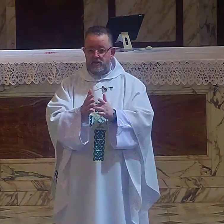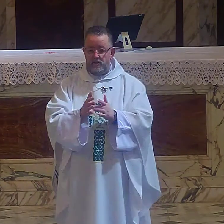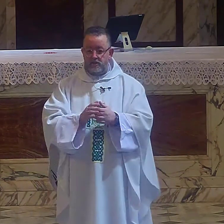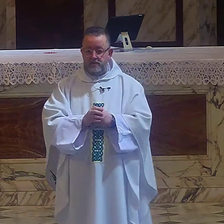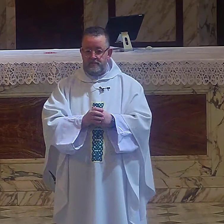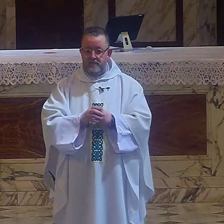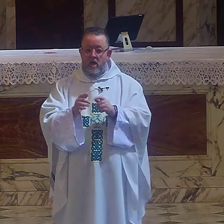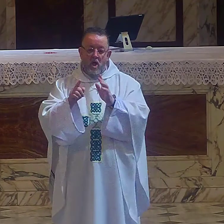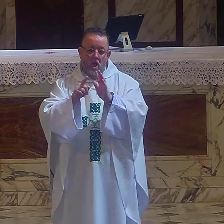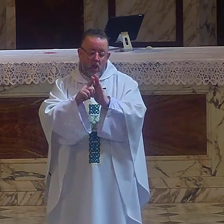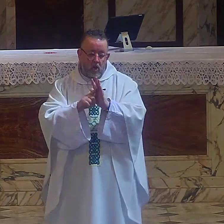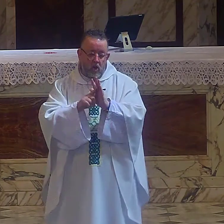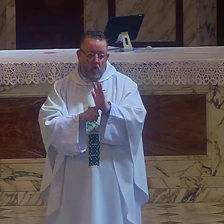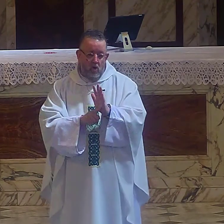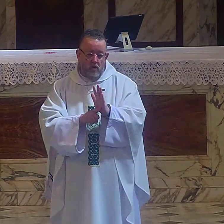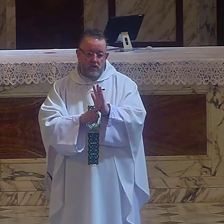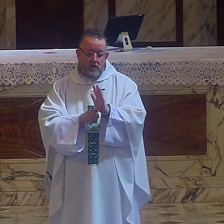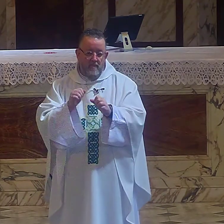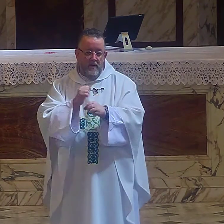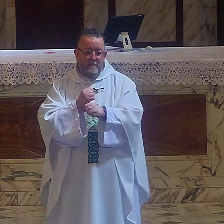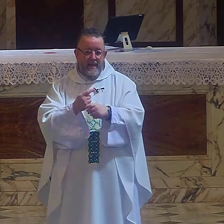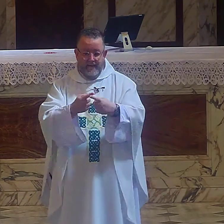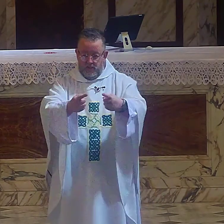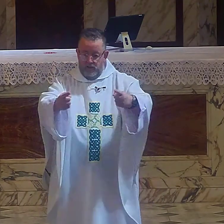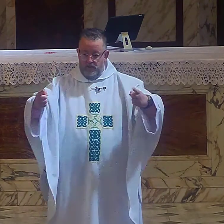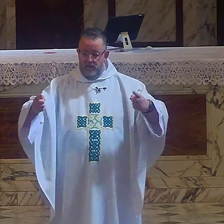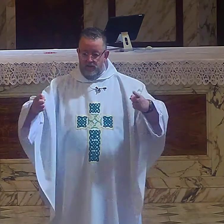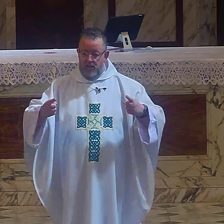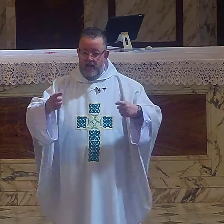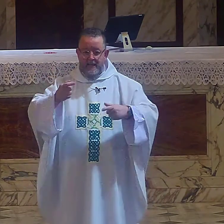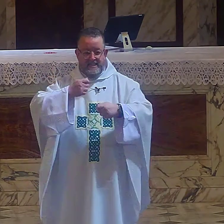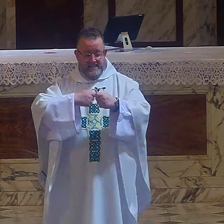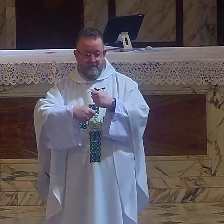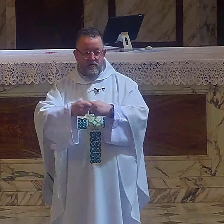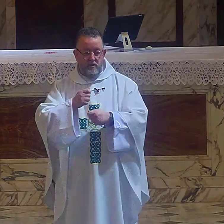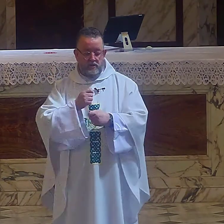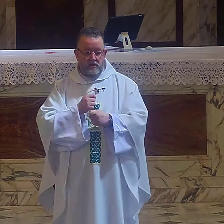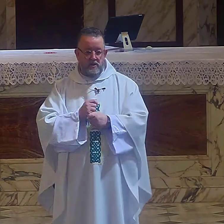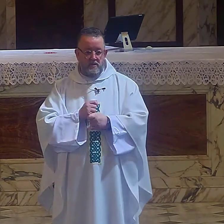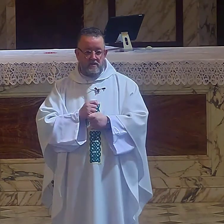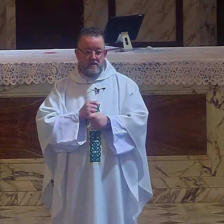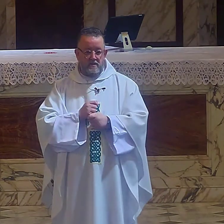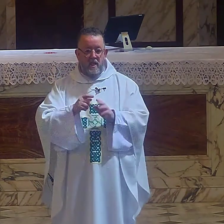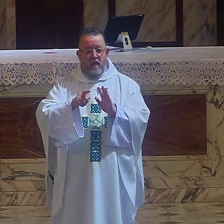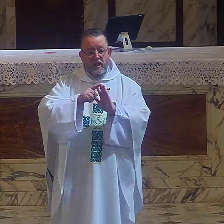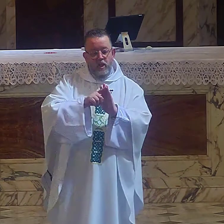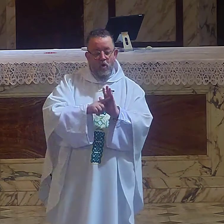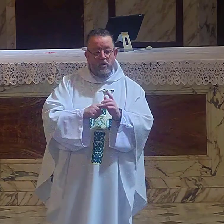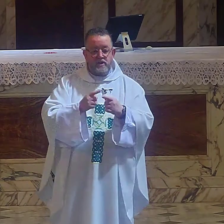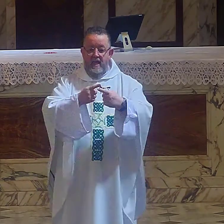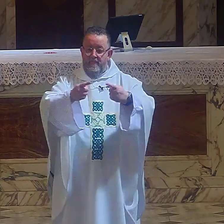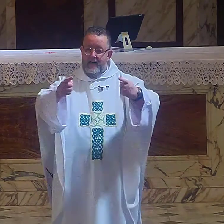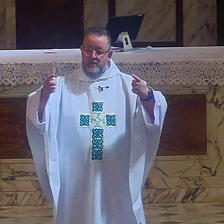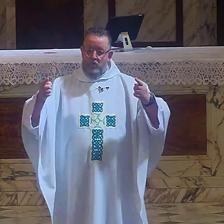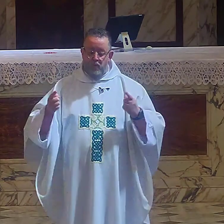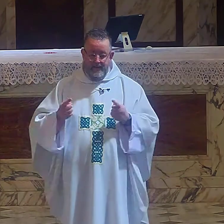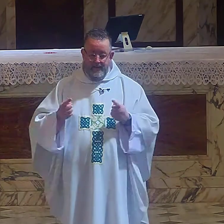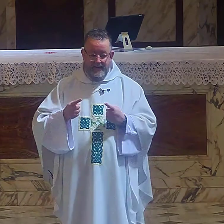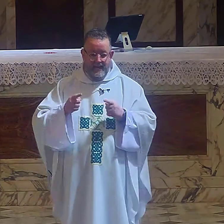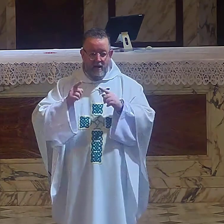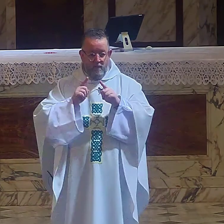Jesus. Laws that makes us different. Laws that